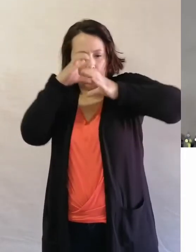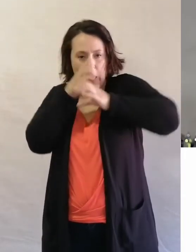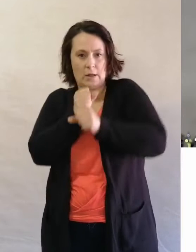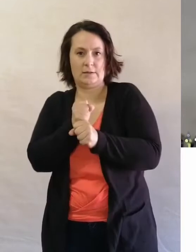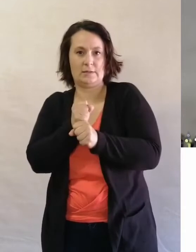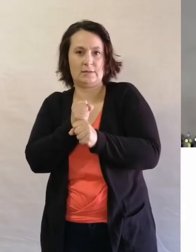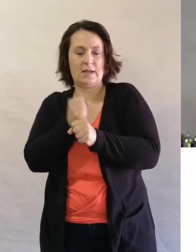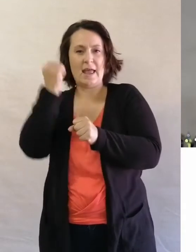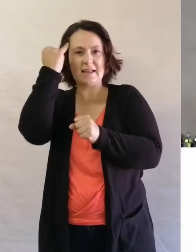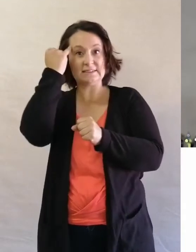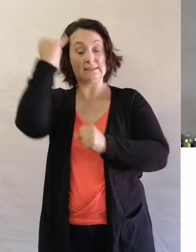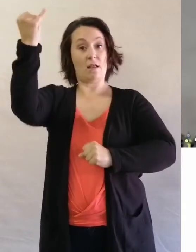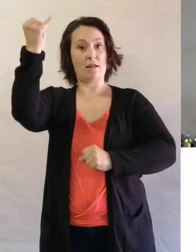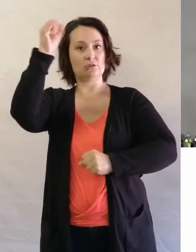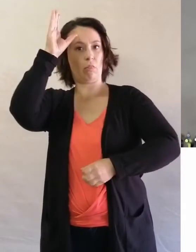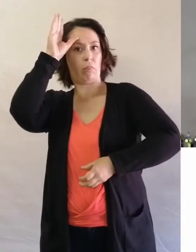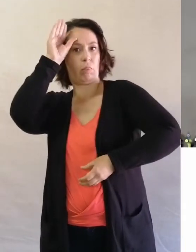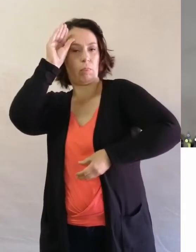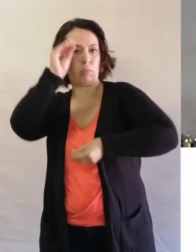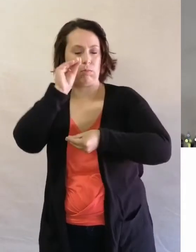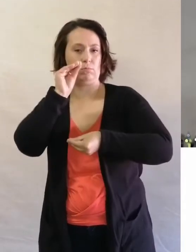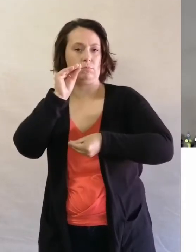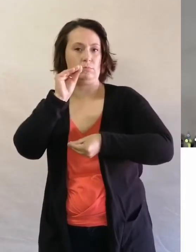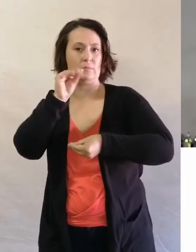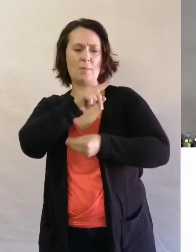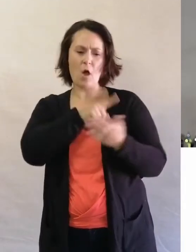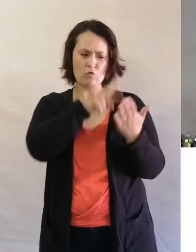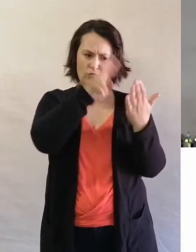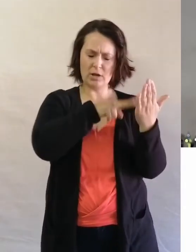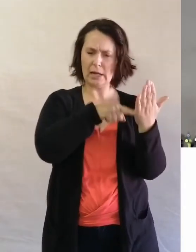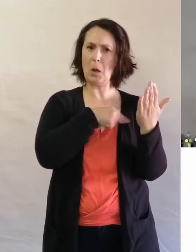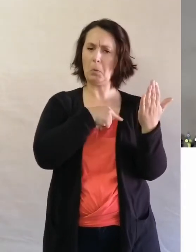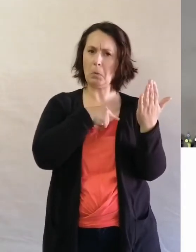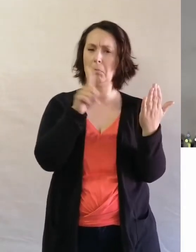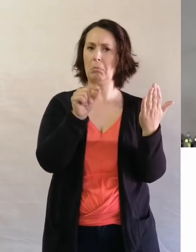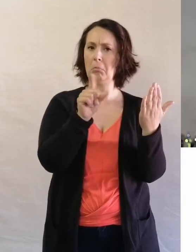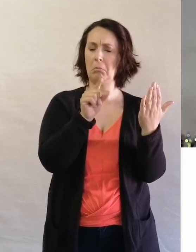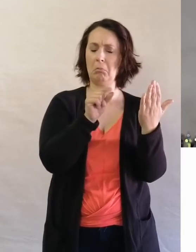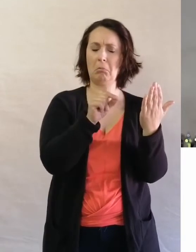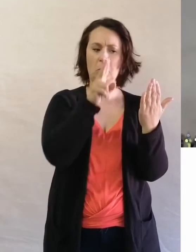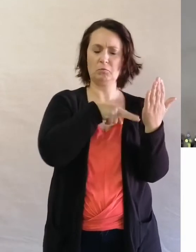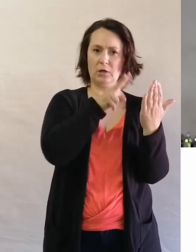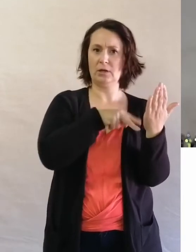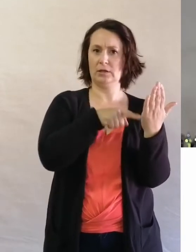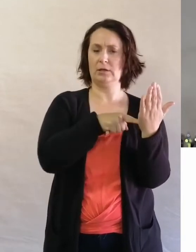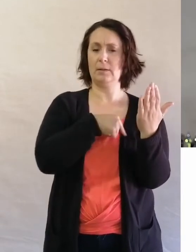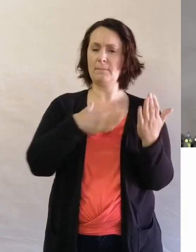intellectual decay. It was a fascinating article. And I feel that God wants to say to you